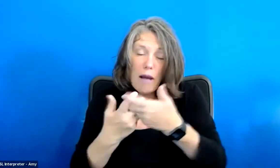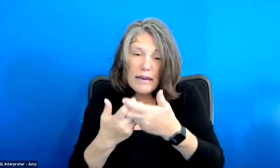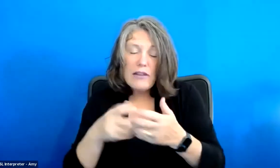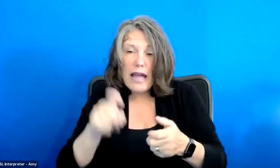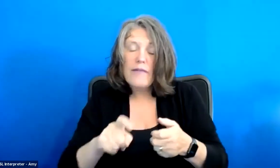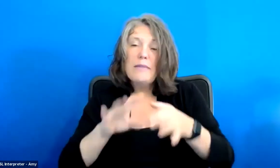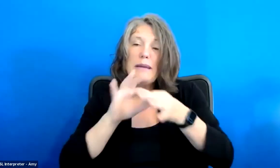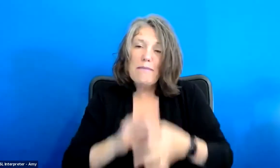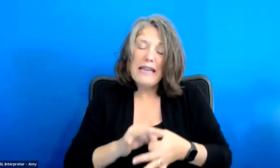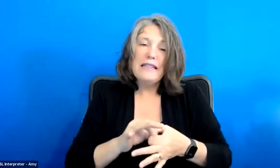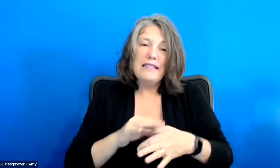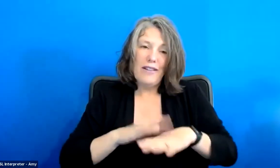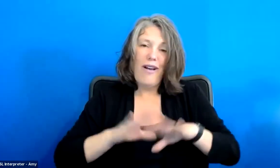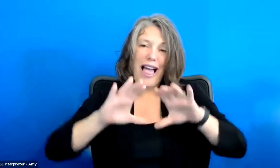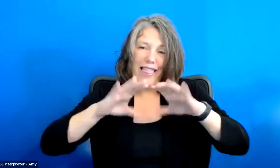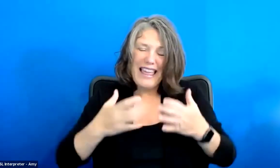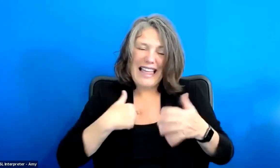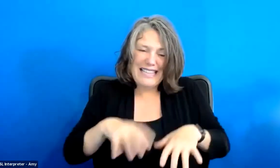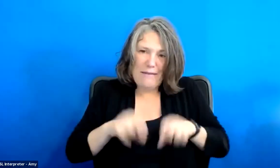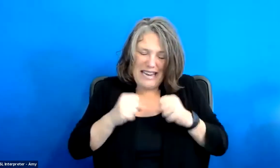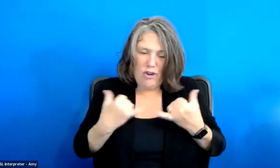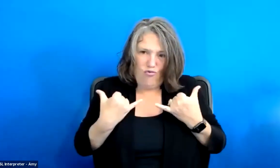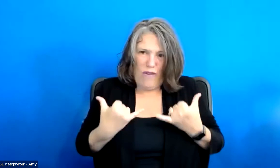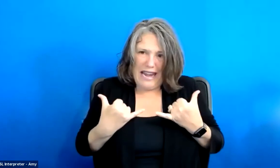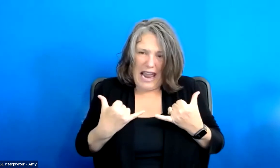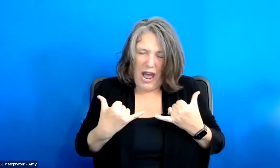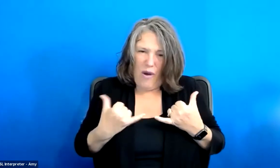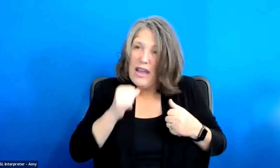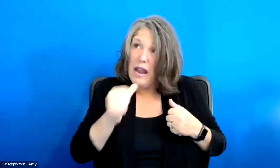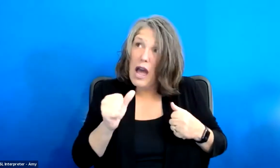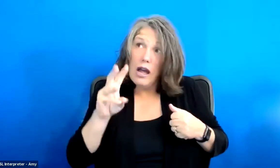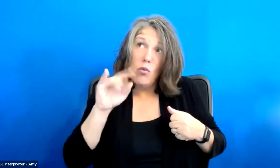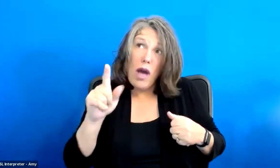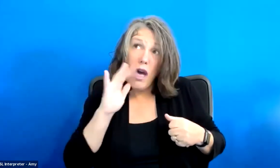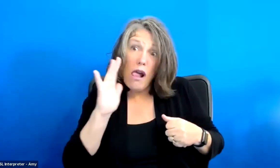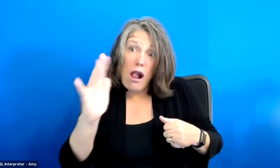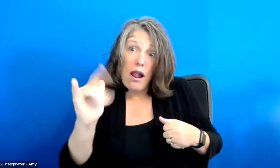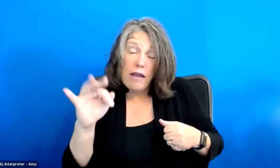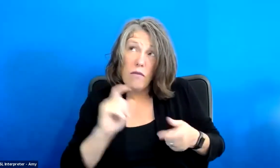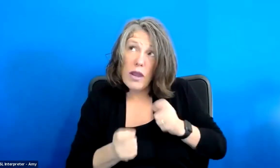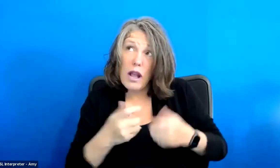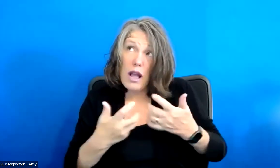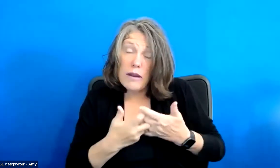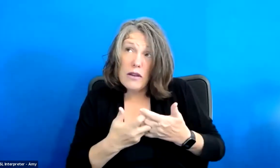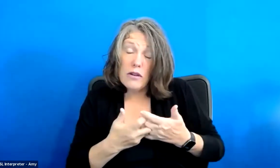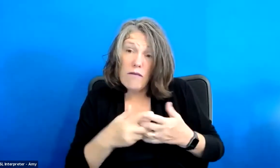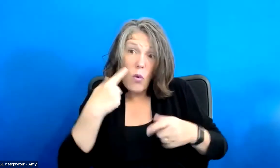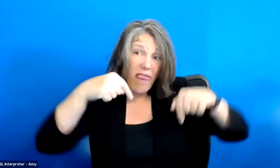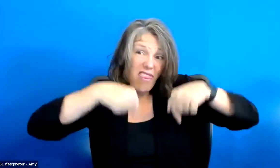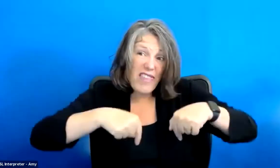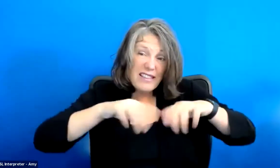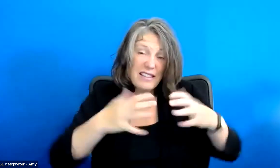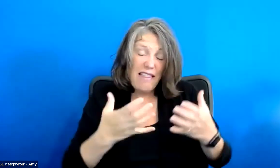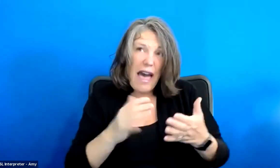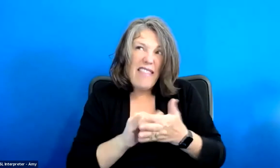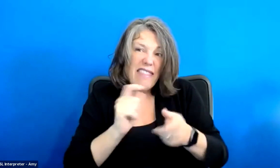be based on the class I'm taking right now. Not, well, if we give you accommodation in this class,